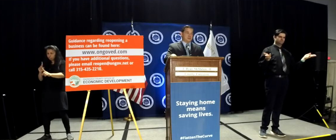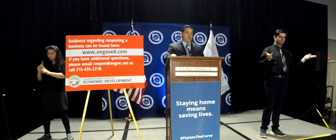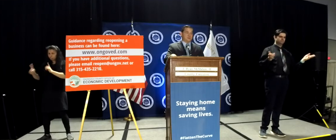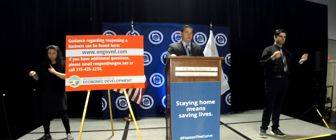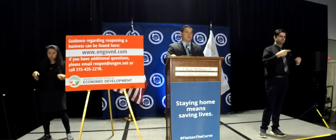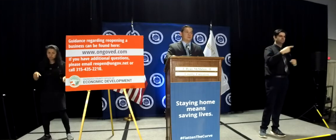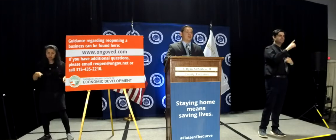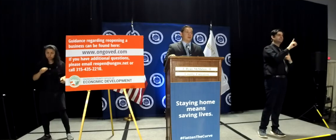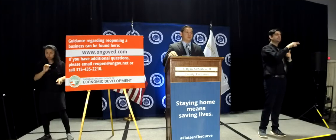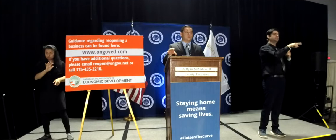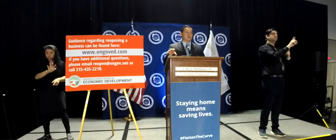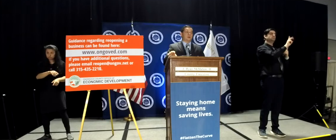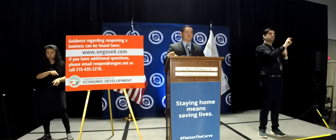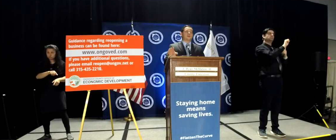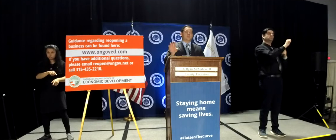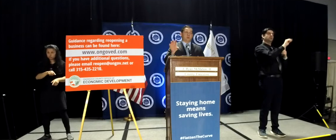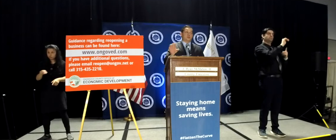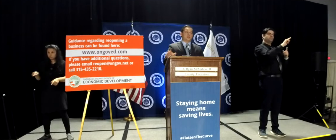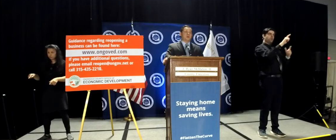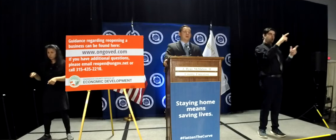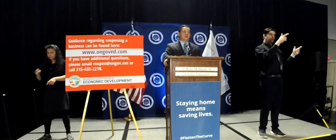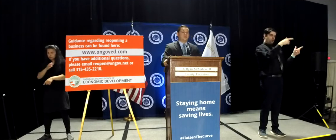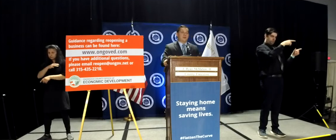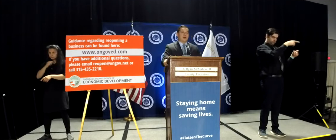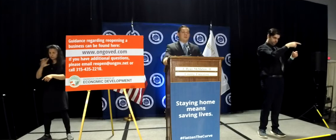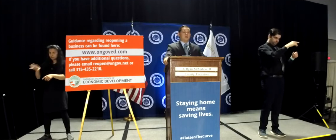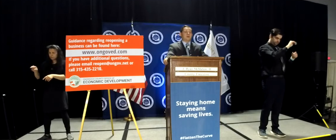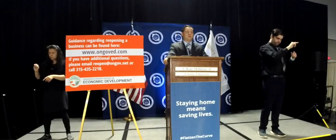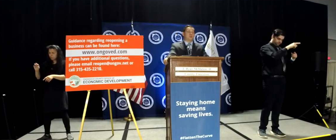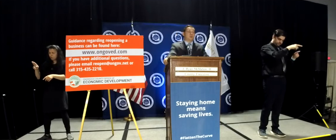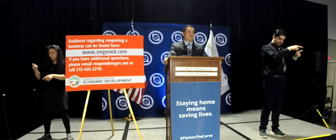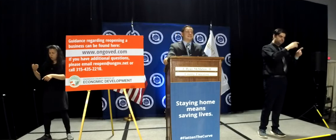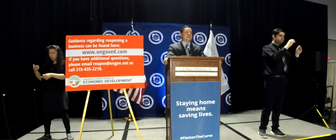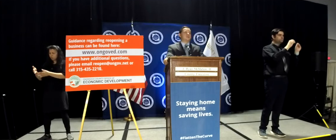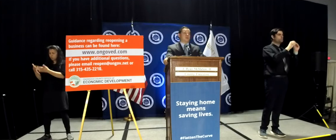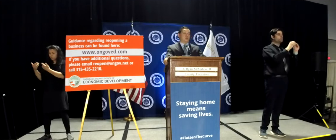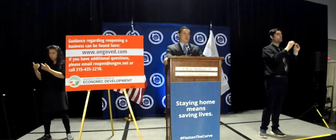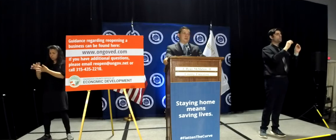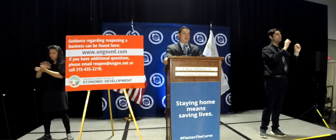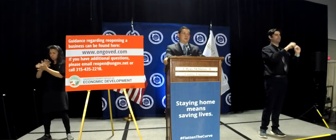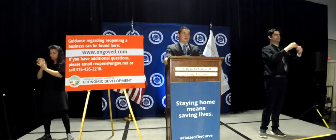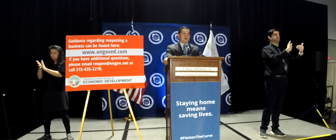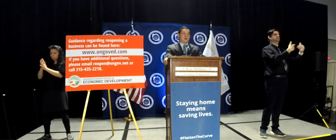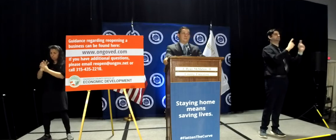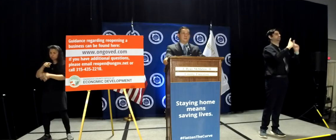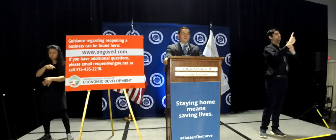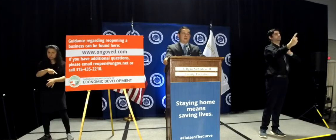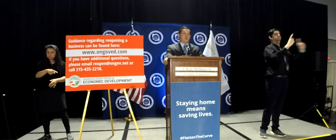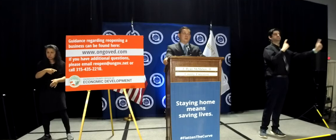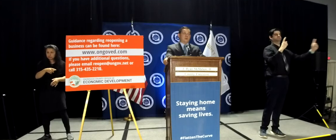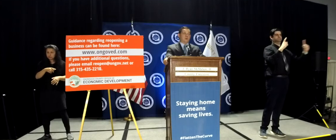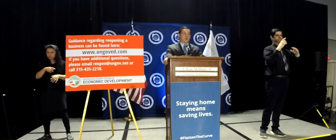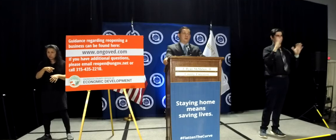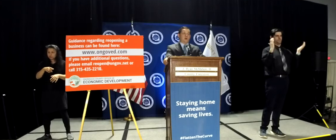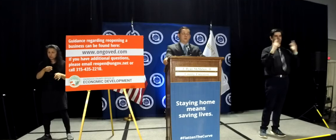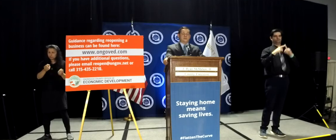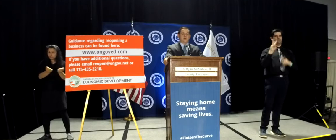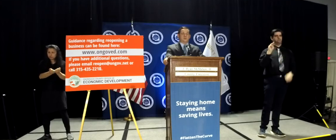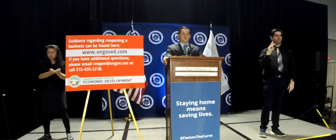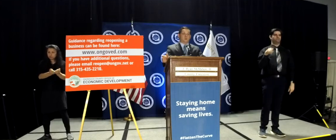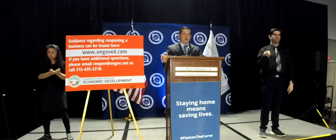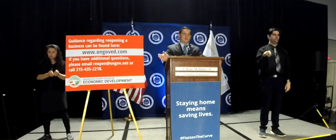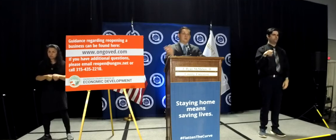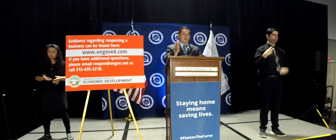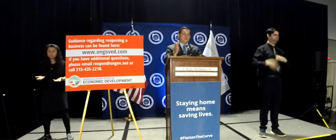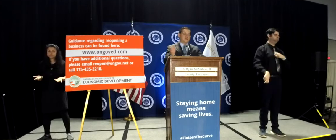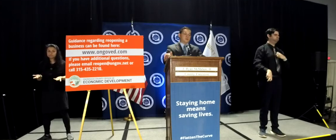businesses in Destiny USA, so I'm very concerned about this, and I'm pushing for them to be treated the same as other retail. If you're going to have retail open, we need all retail